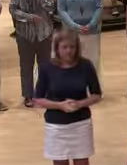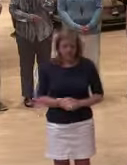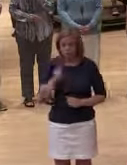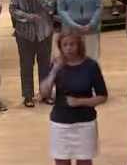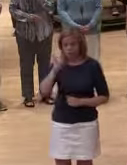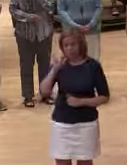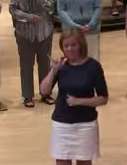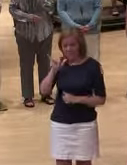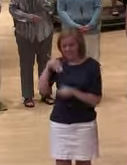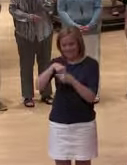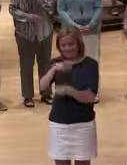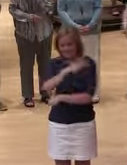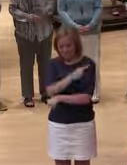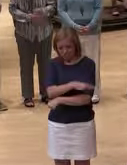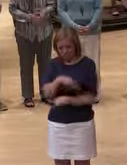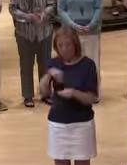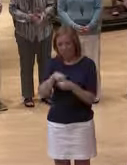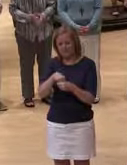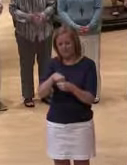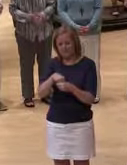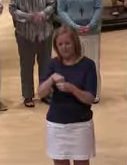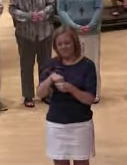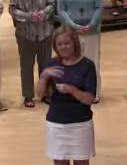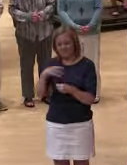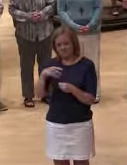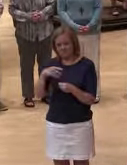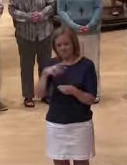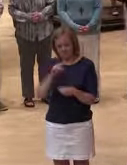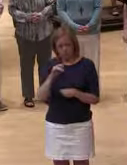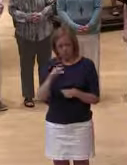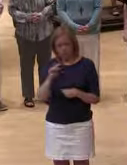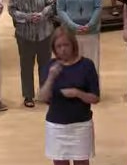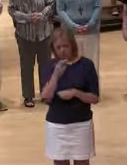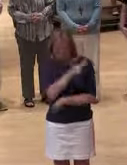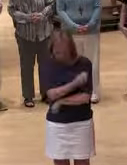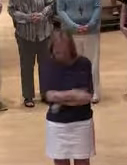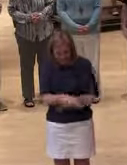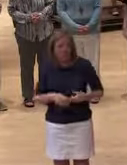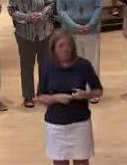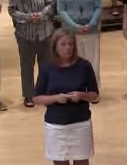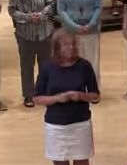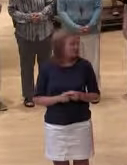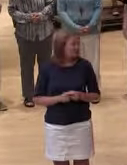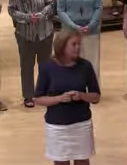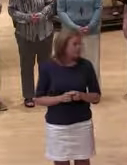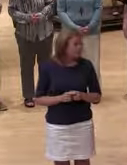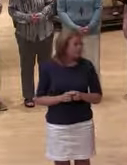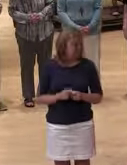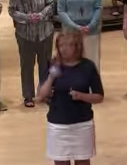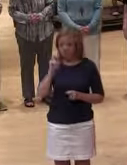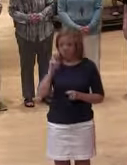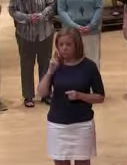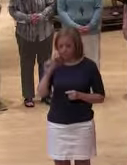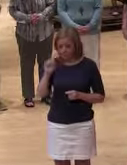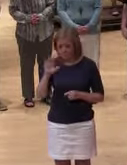Unity Inpatient at Park Ridge Hospital, Evelyn Brandon Addictions and Mental Health Services, Norris